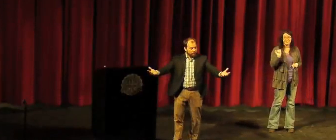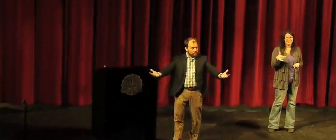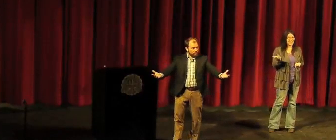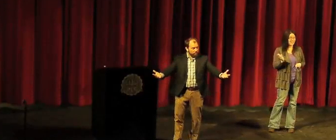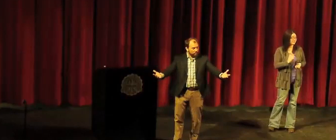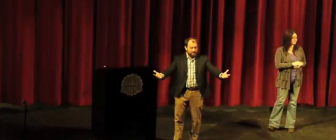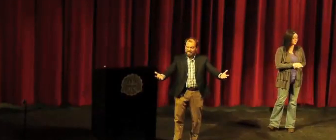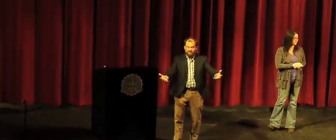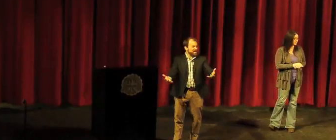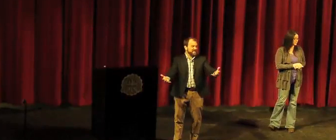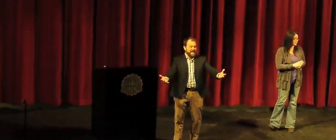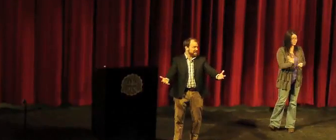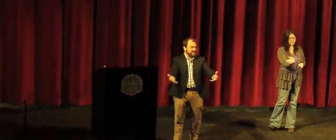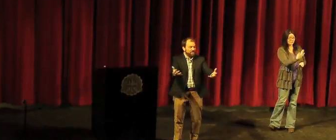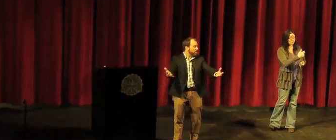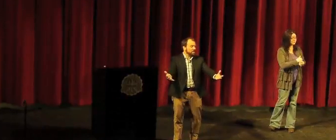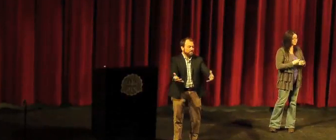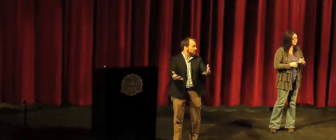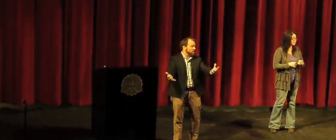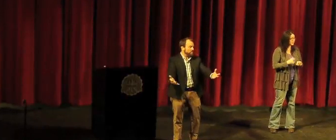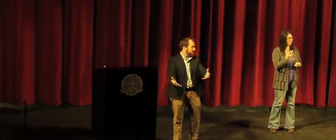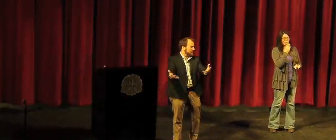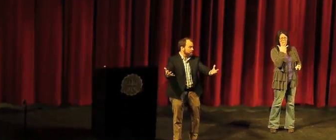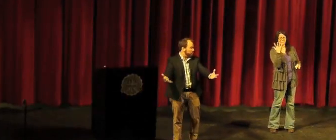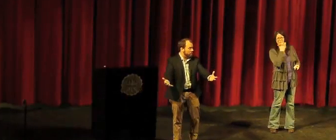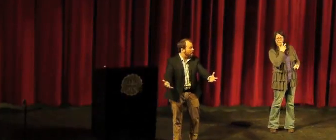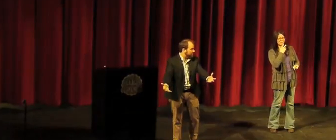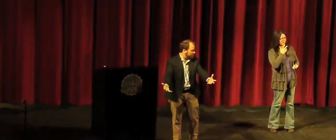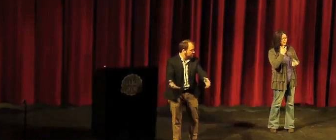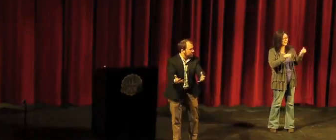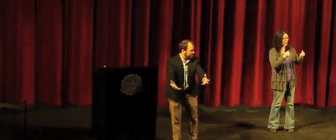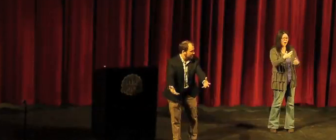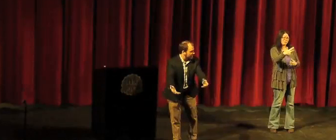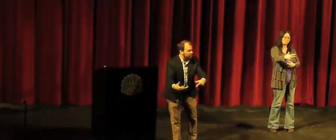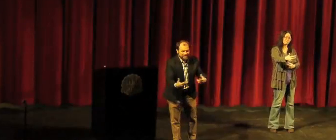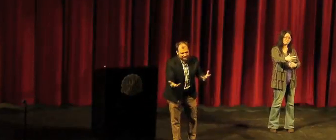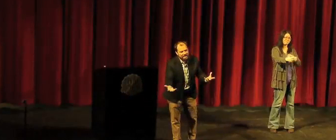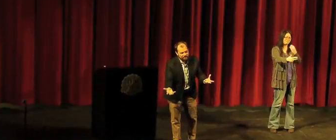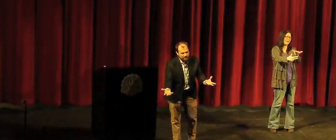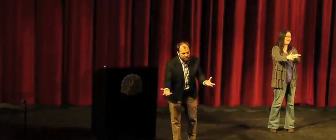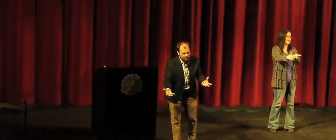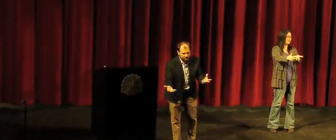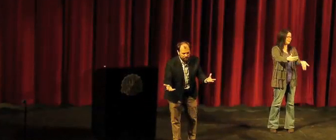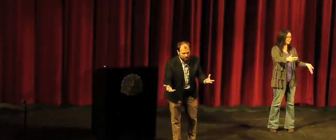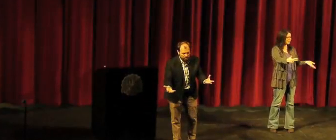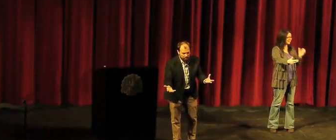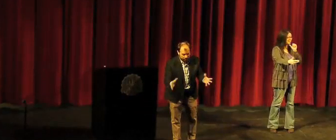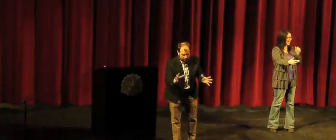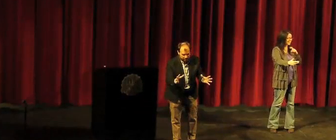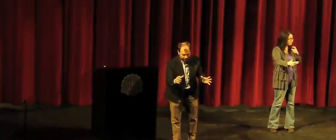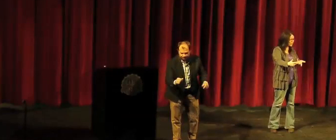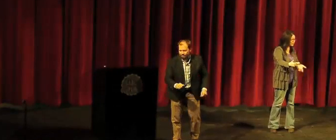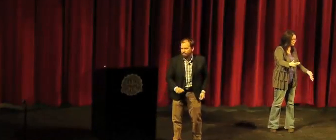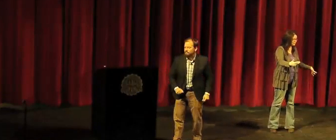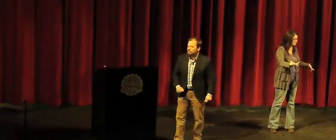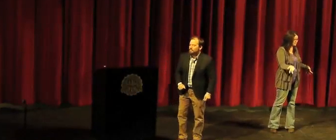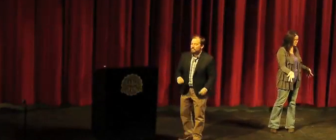And lo and behold, this fantastic, awesome car that they would want is there instead of their piece of junk.